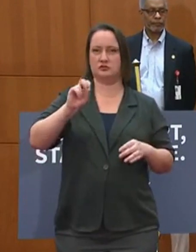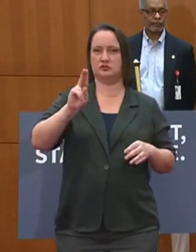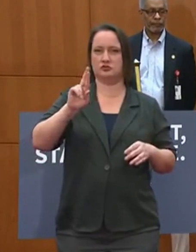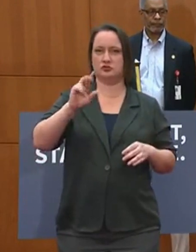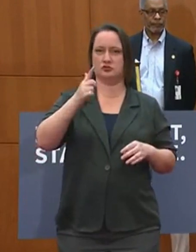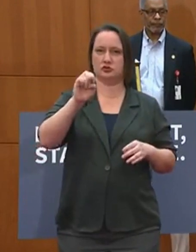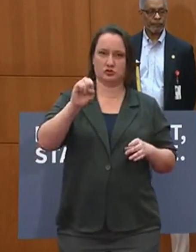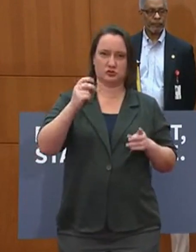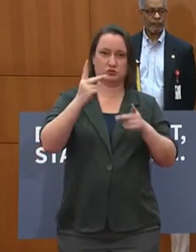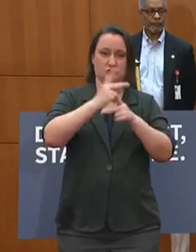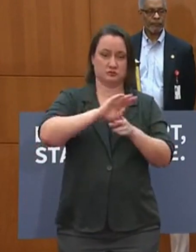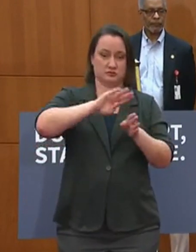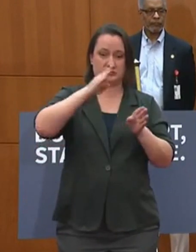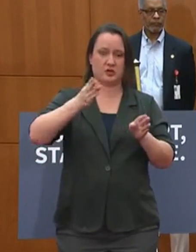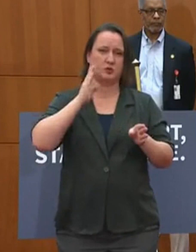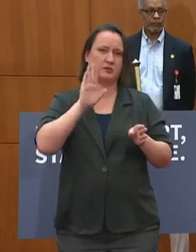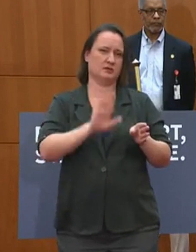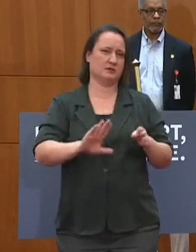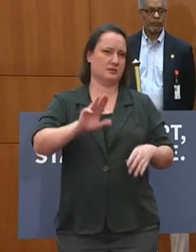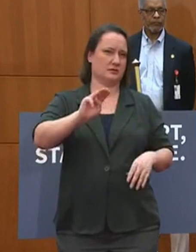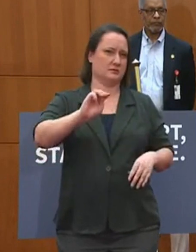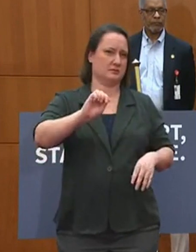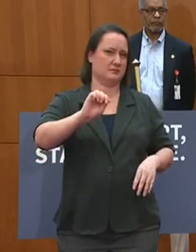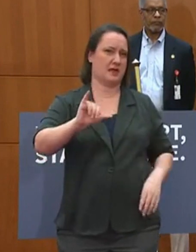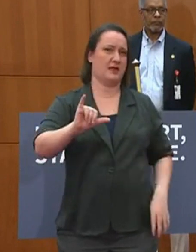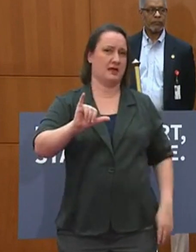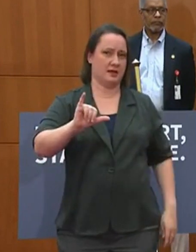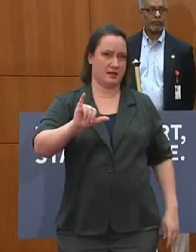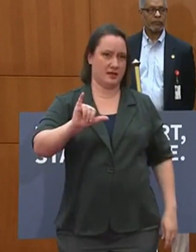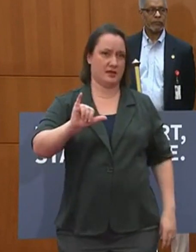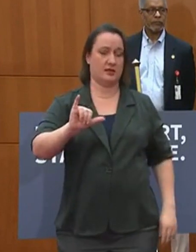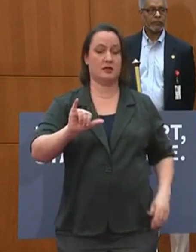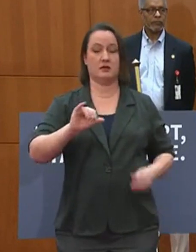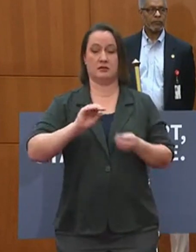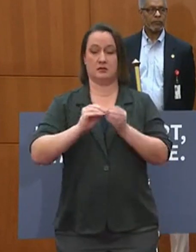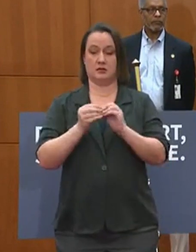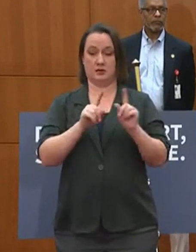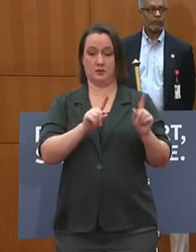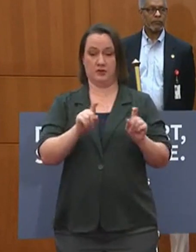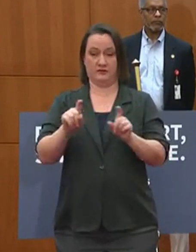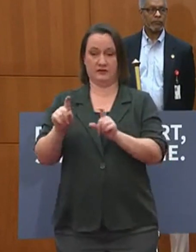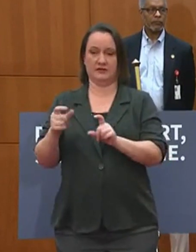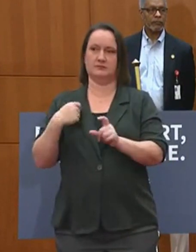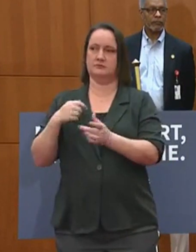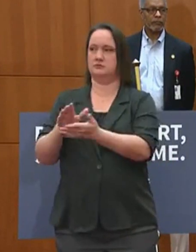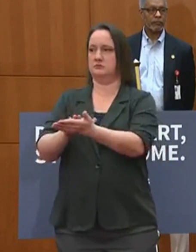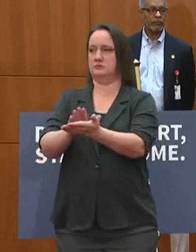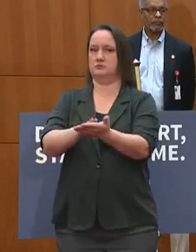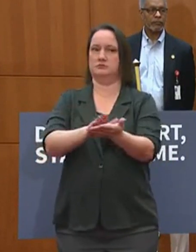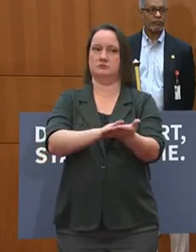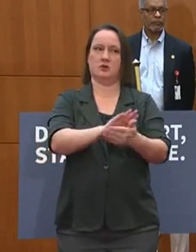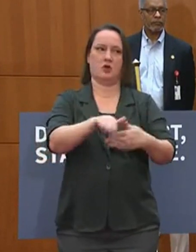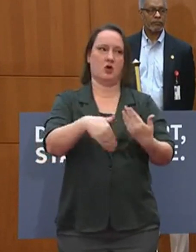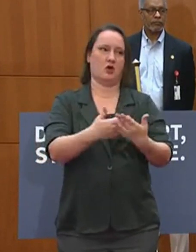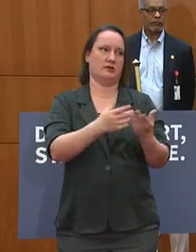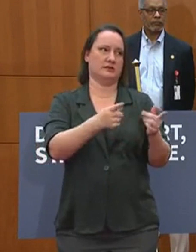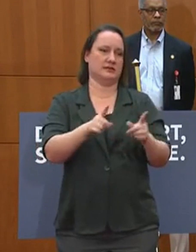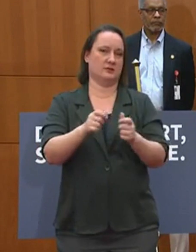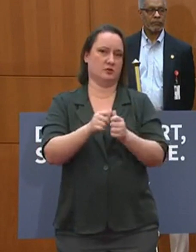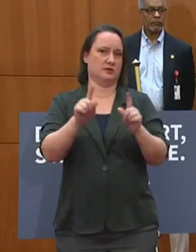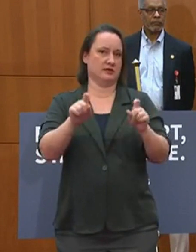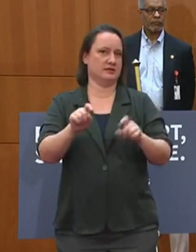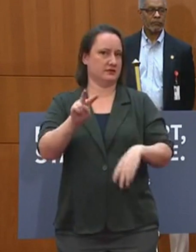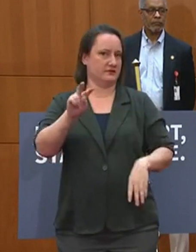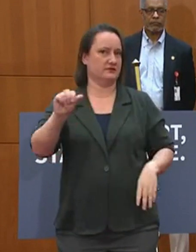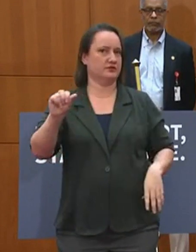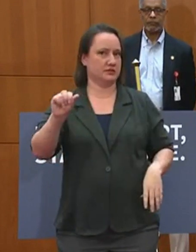to be in May, at some point, the amount of testing, and I commend all that's been done with testing in Virginia